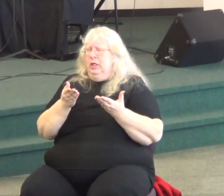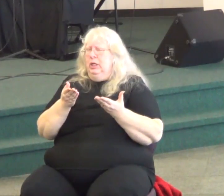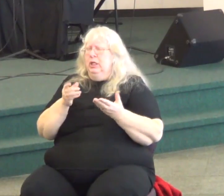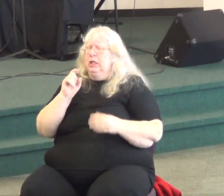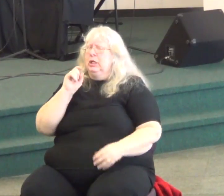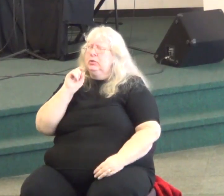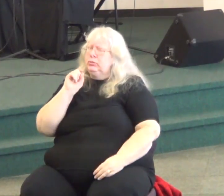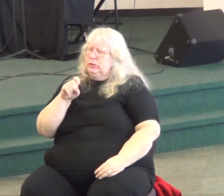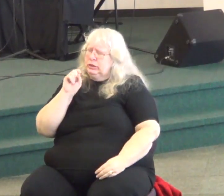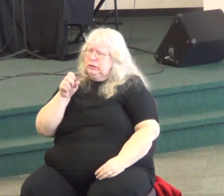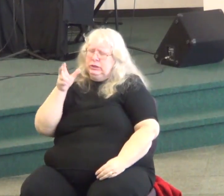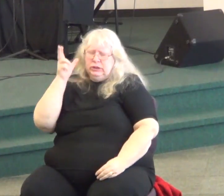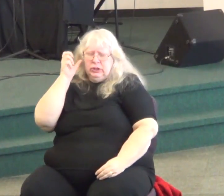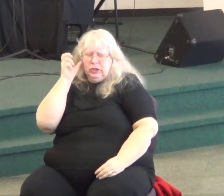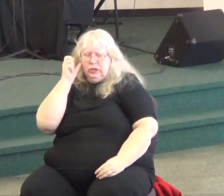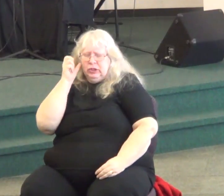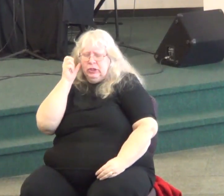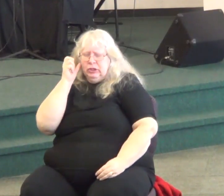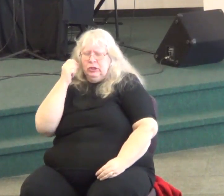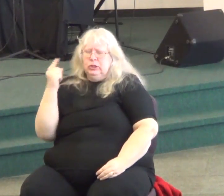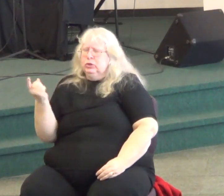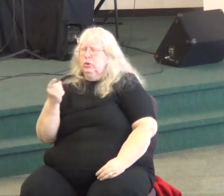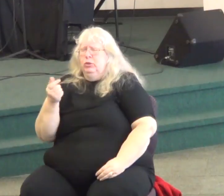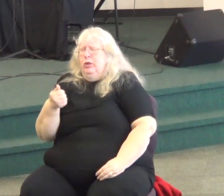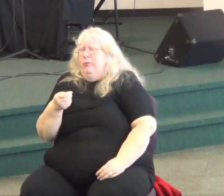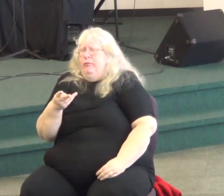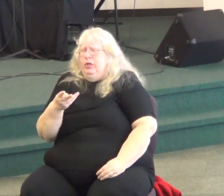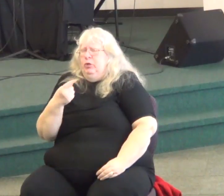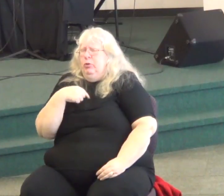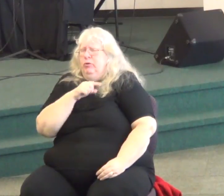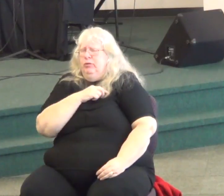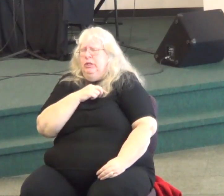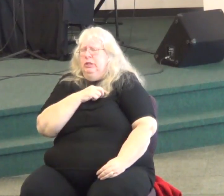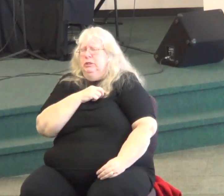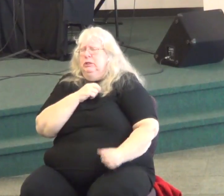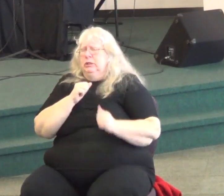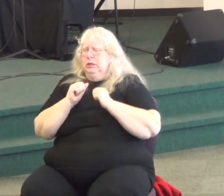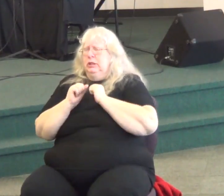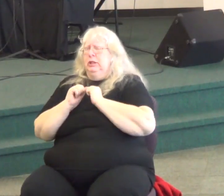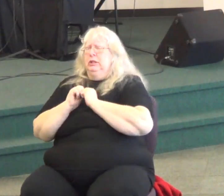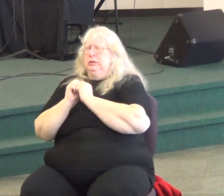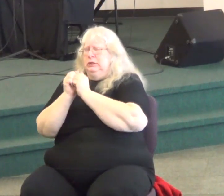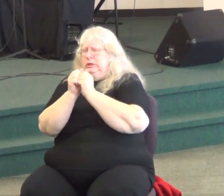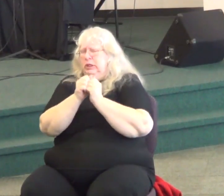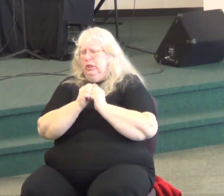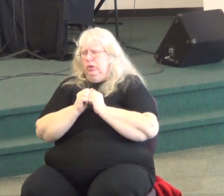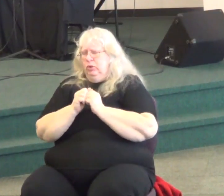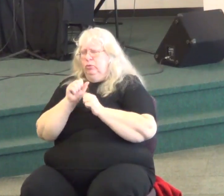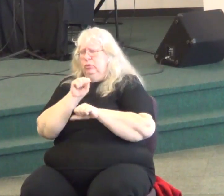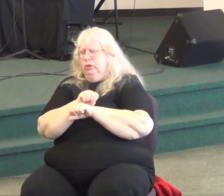us in unity, very few of us that really actually love one another. And Lord, that is a crying